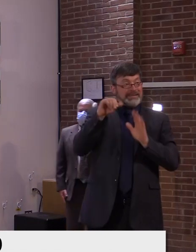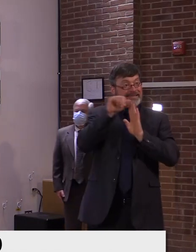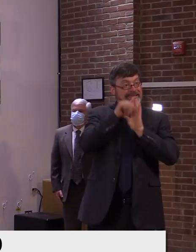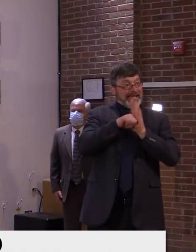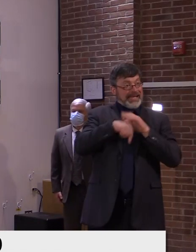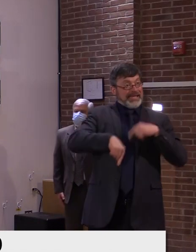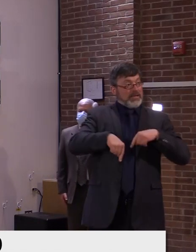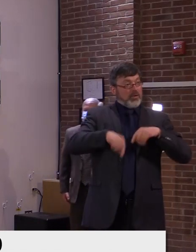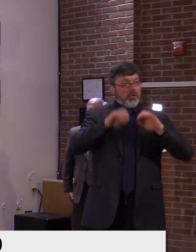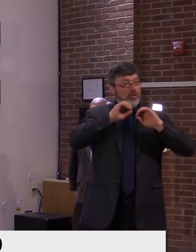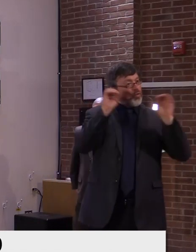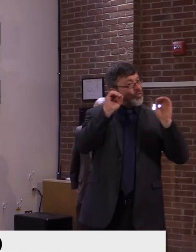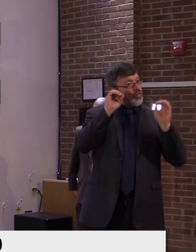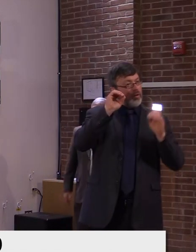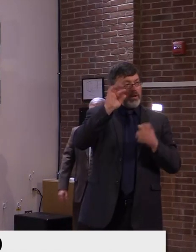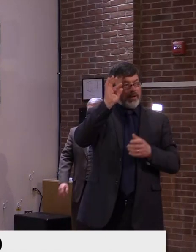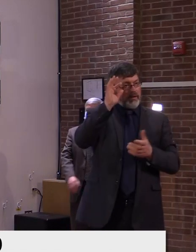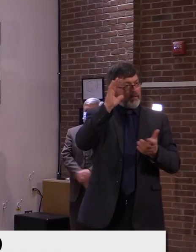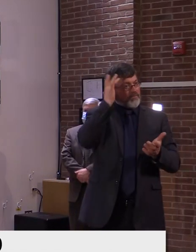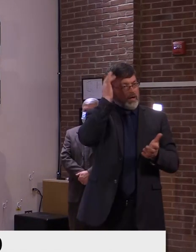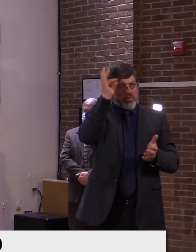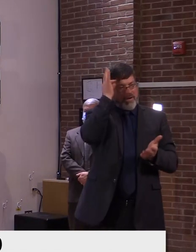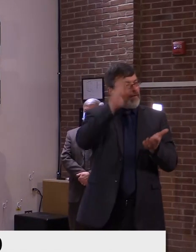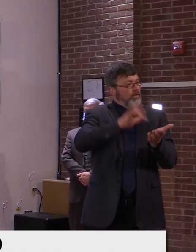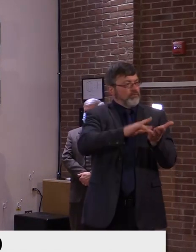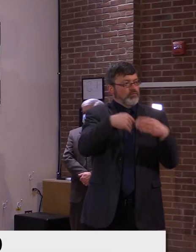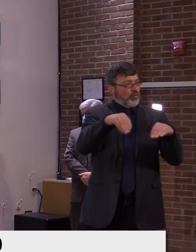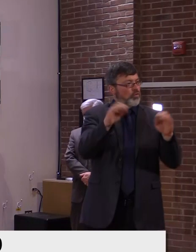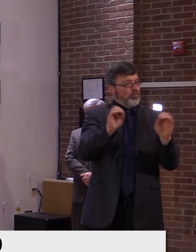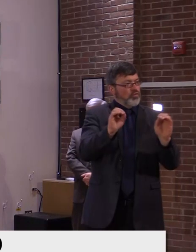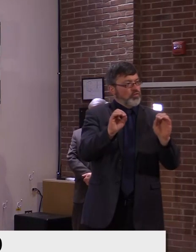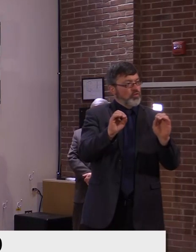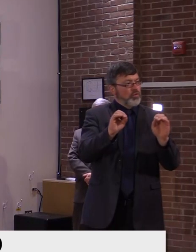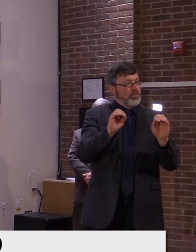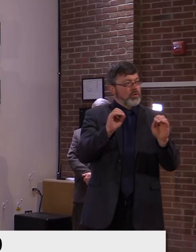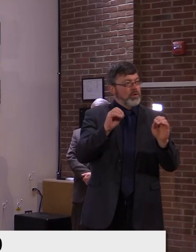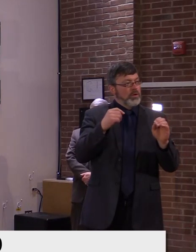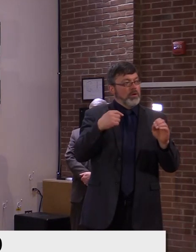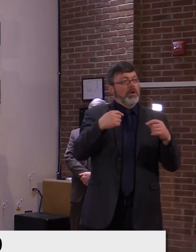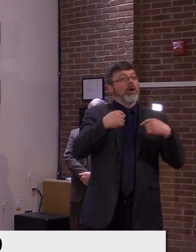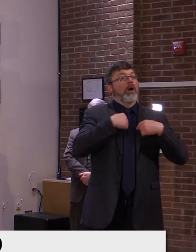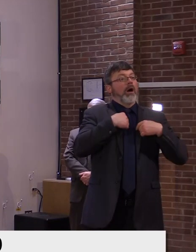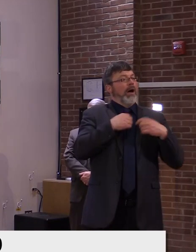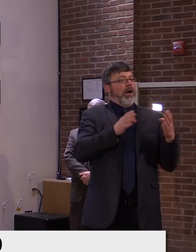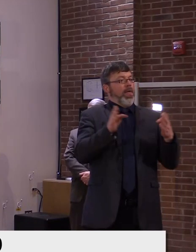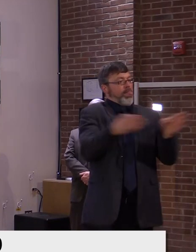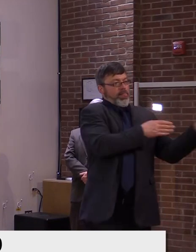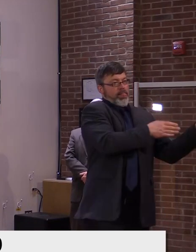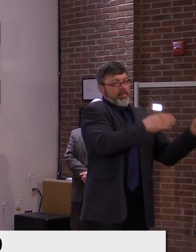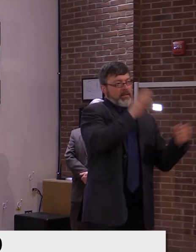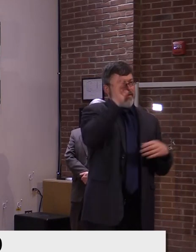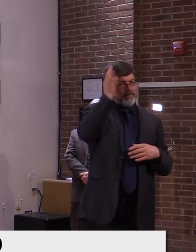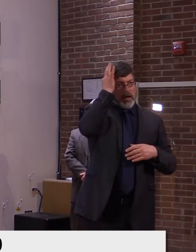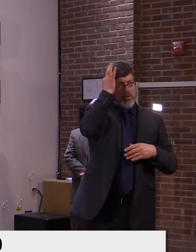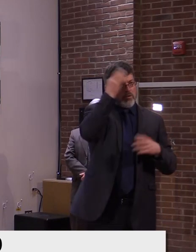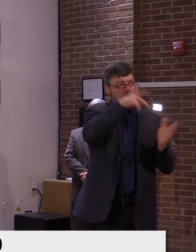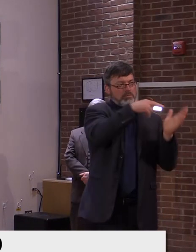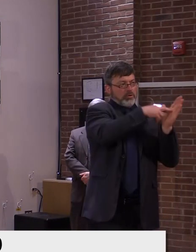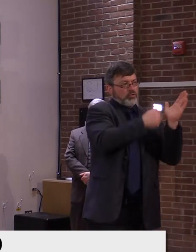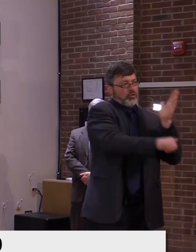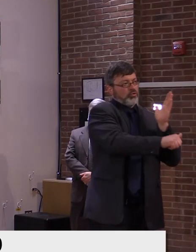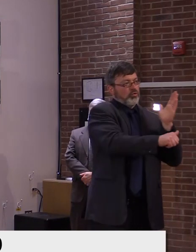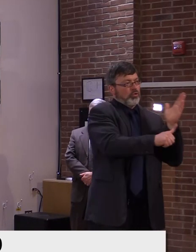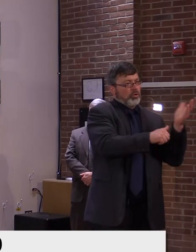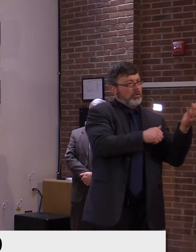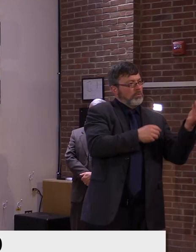anything about what to do now, neither has the several people I know who did register through providers like Walgreens or CVS. Did you get any sense from the White House